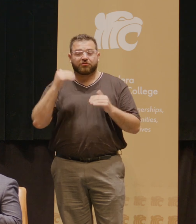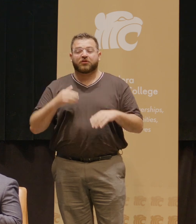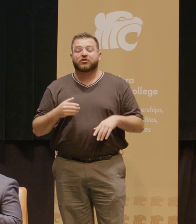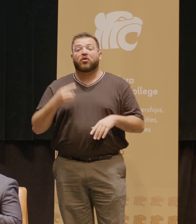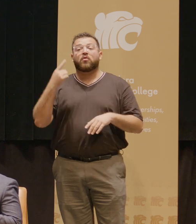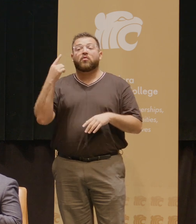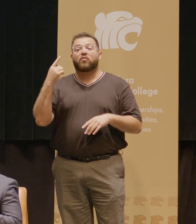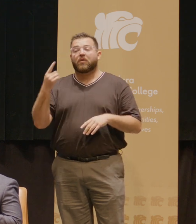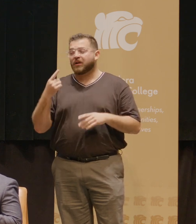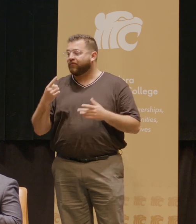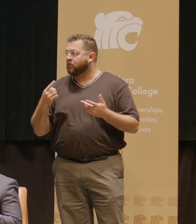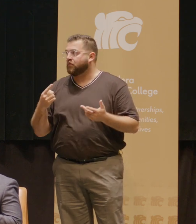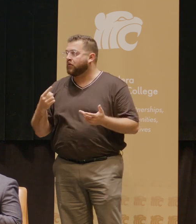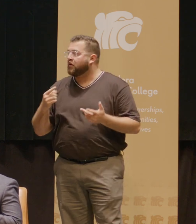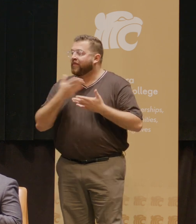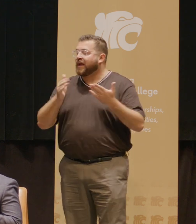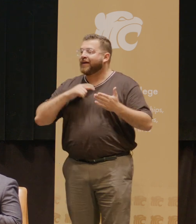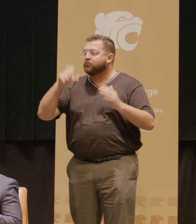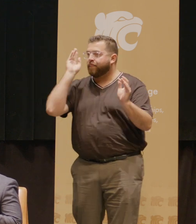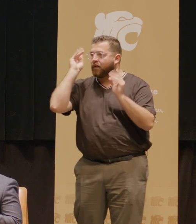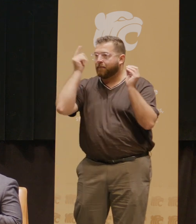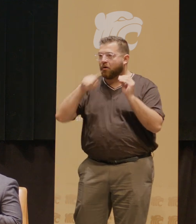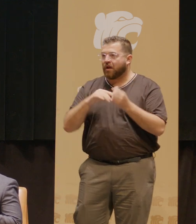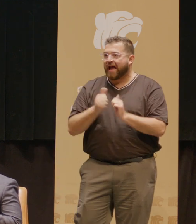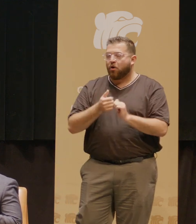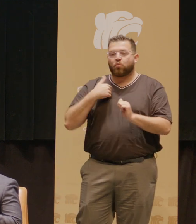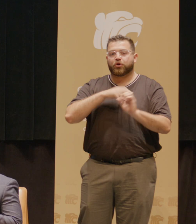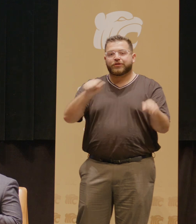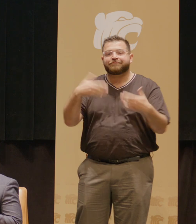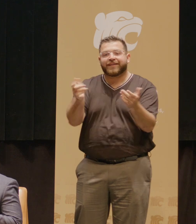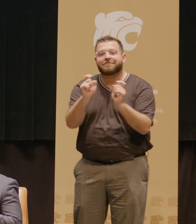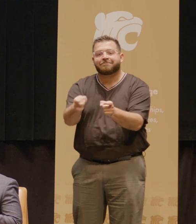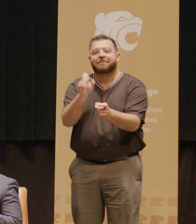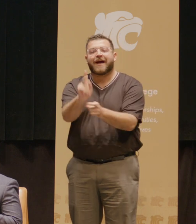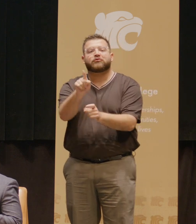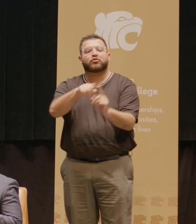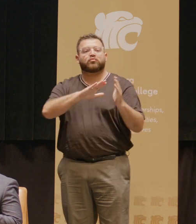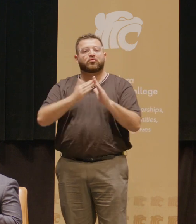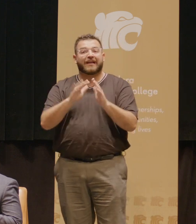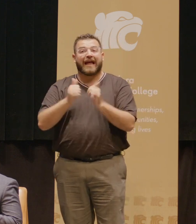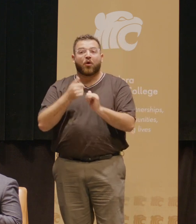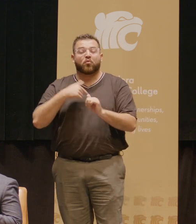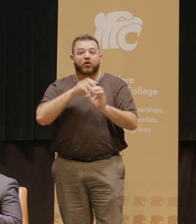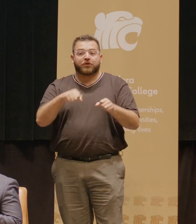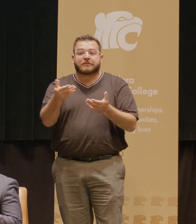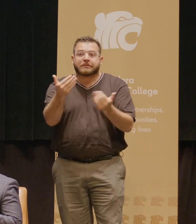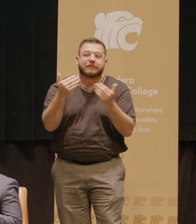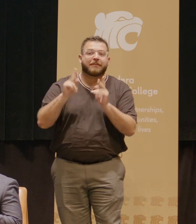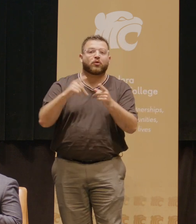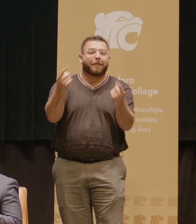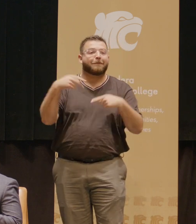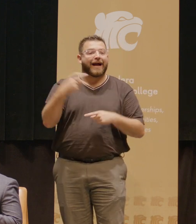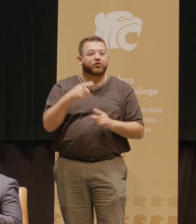key components for me was to really think about how we give back to community and also how to get people back to work quickly. And